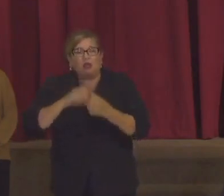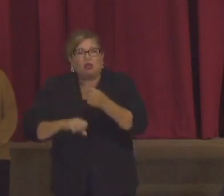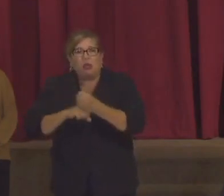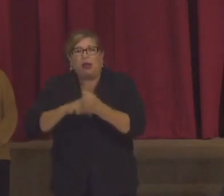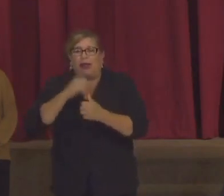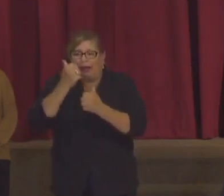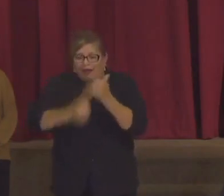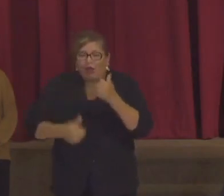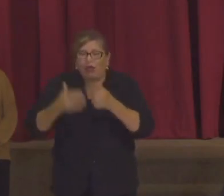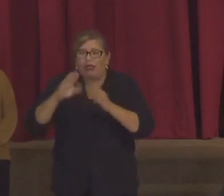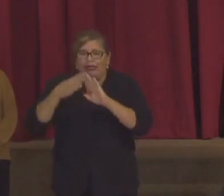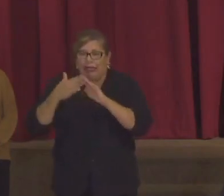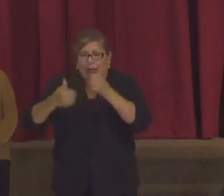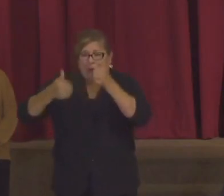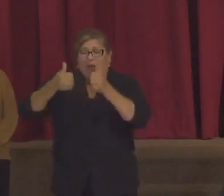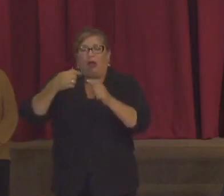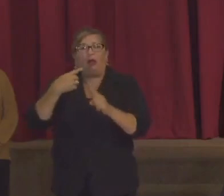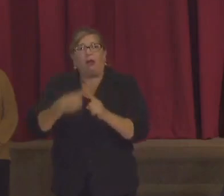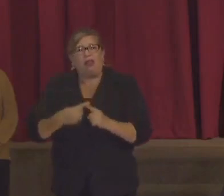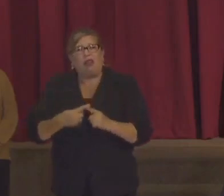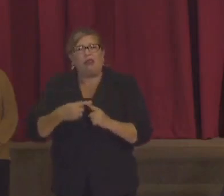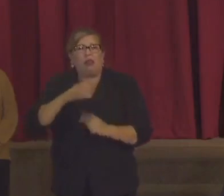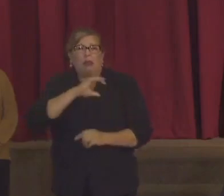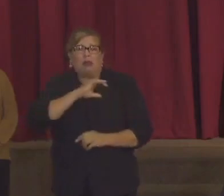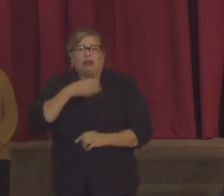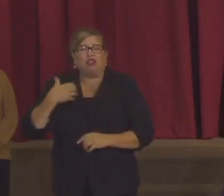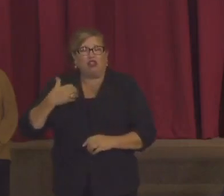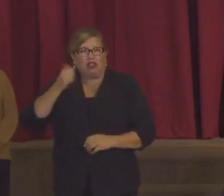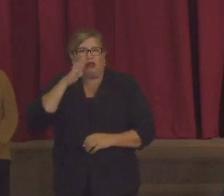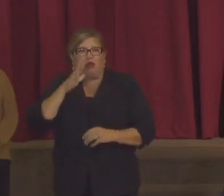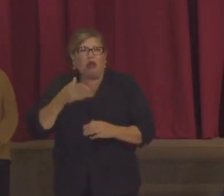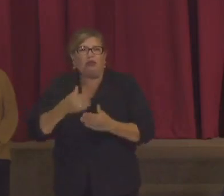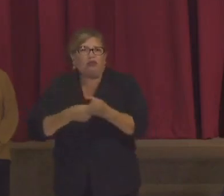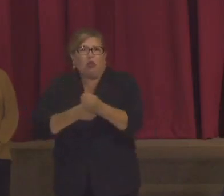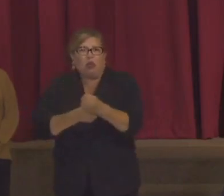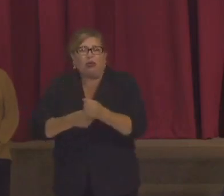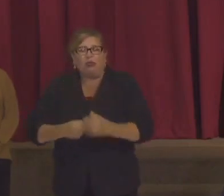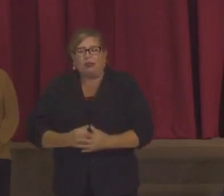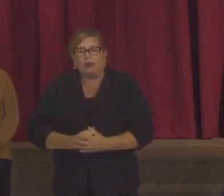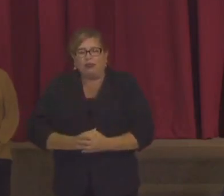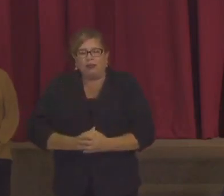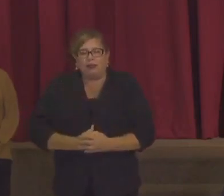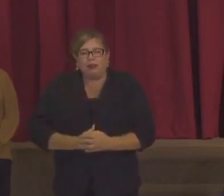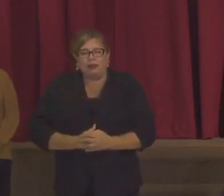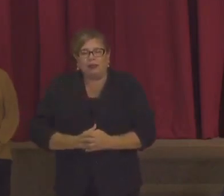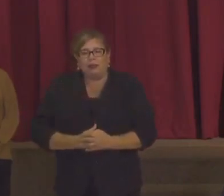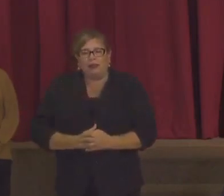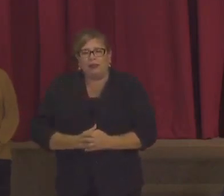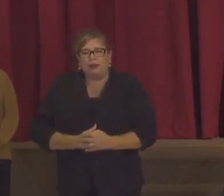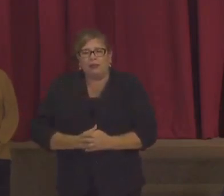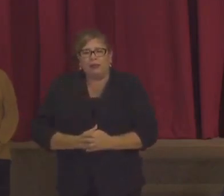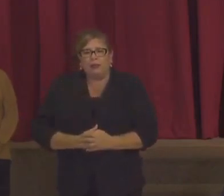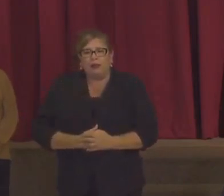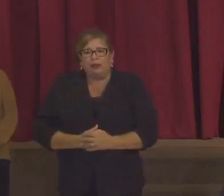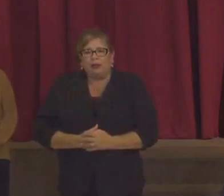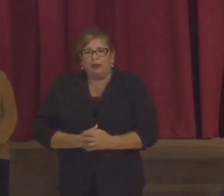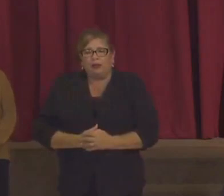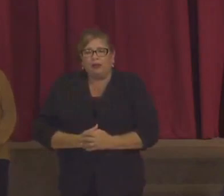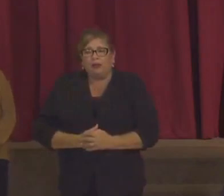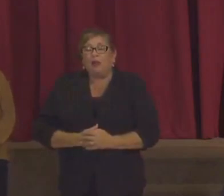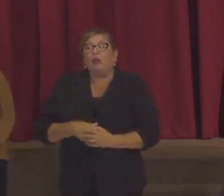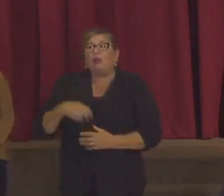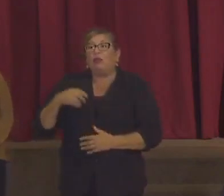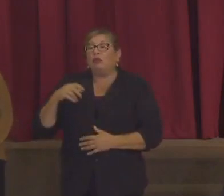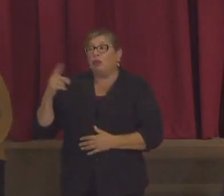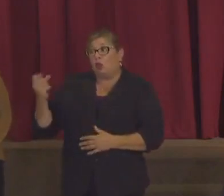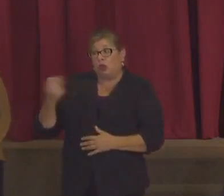so far, and we intend to continue to. So are you waiting for local leaders to ask you for help before deploying